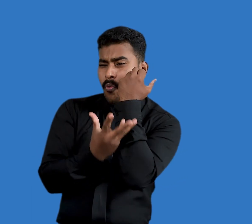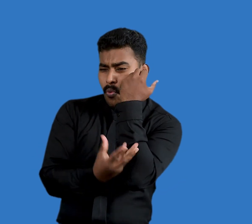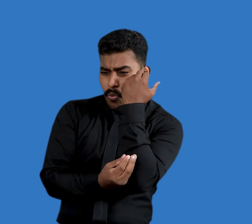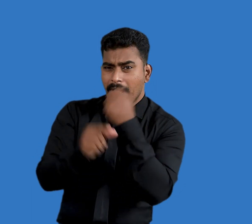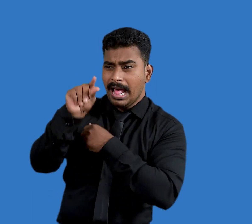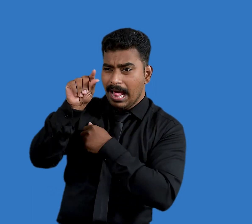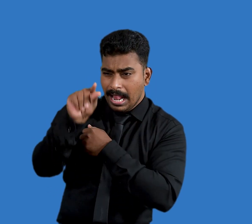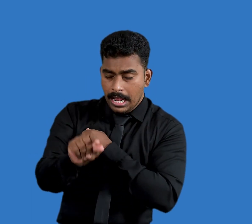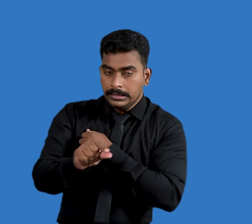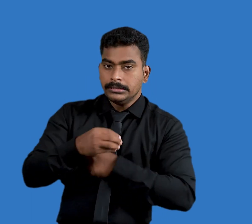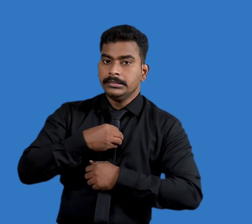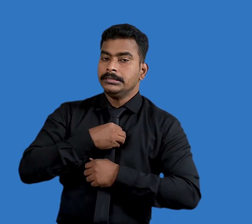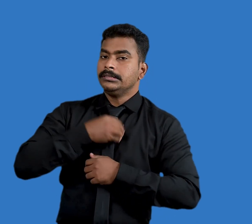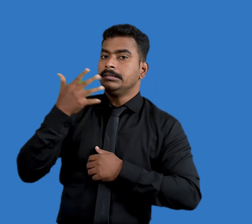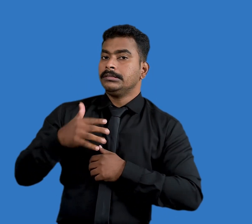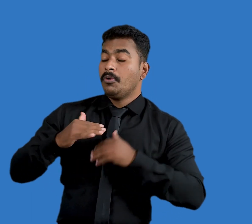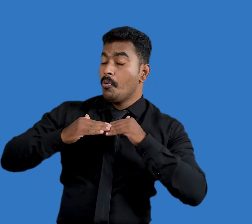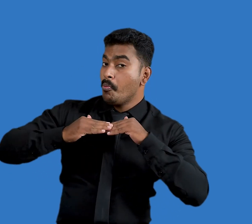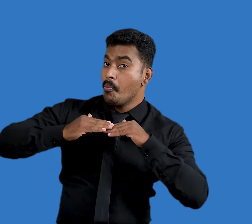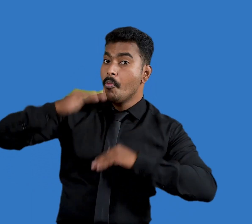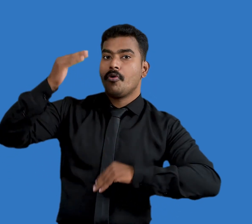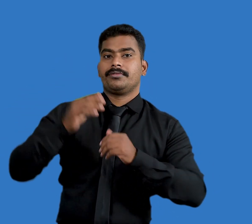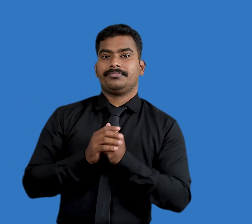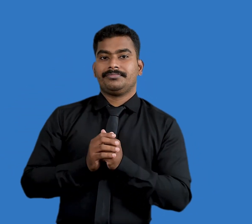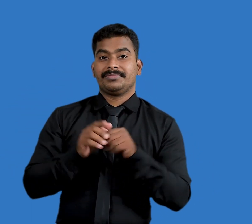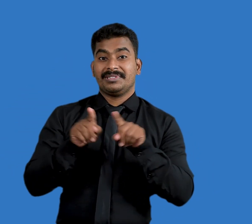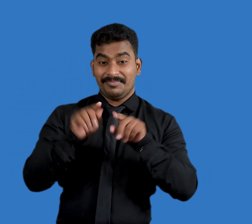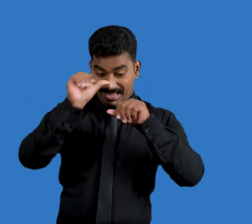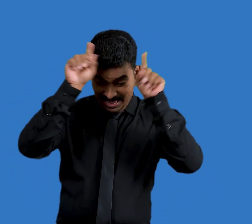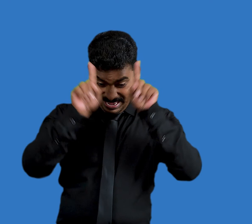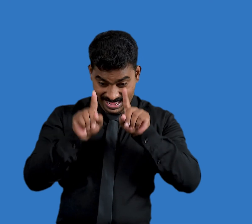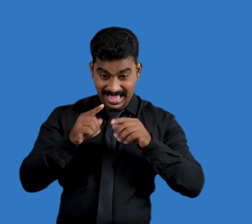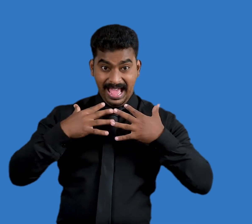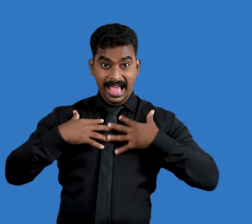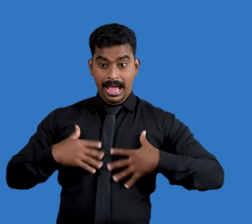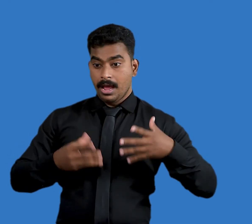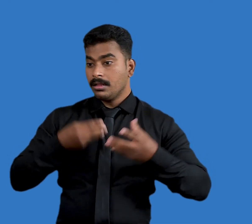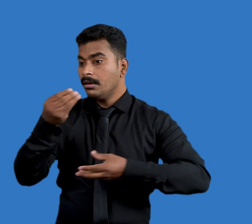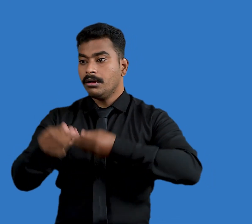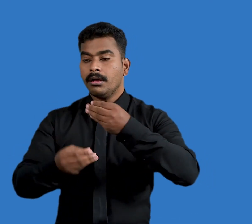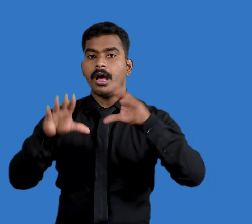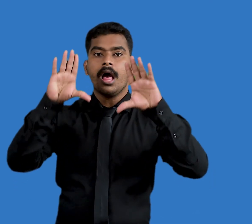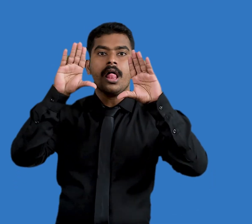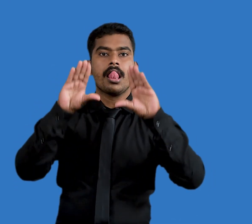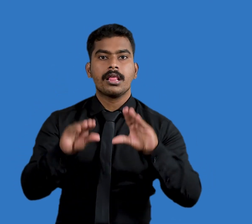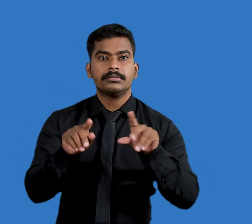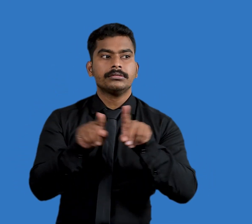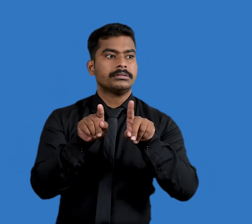our country are also marginalized due to the absence of palliative care in healthcare institutions, especially in the